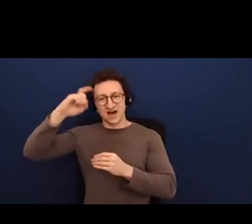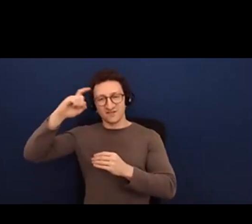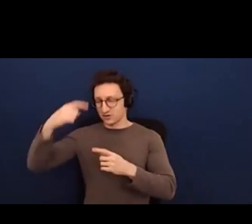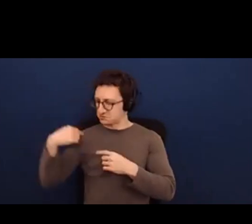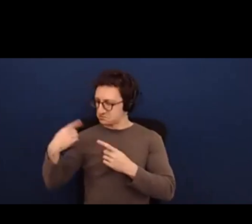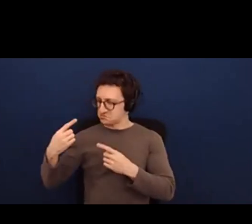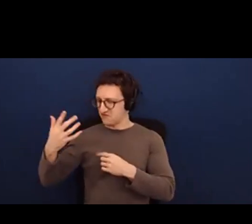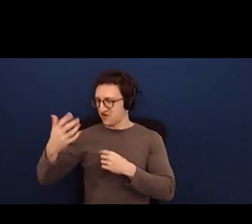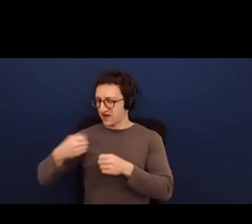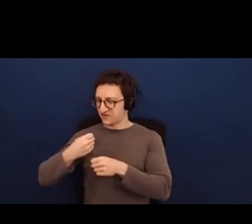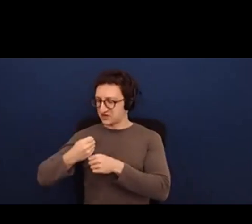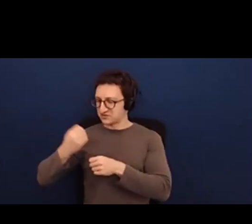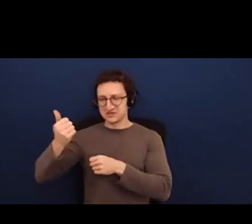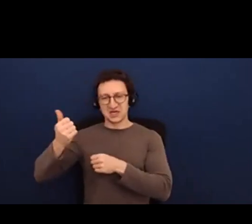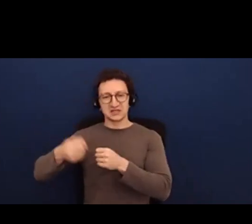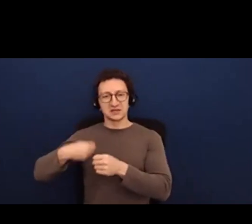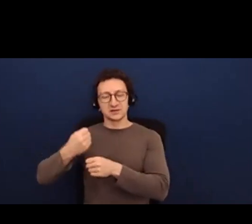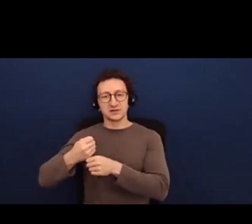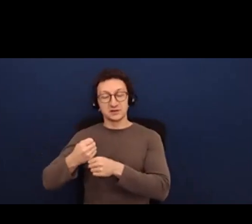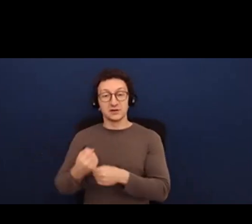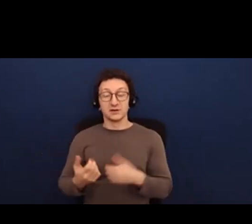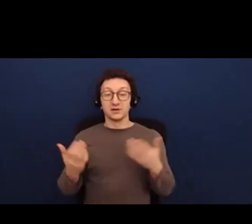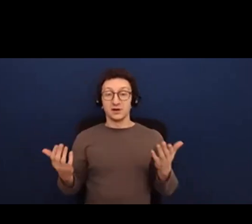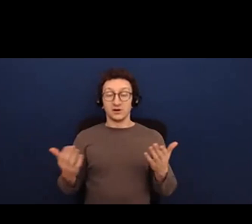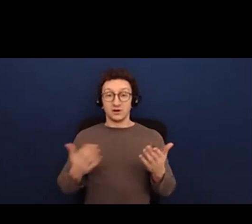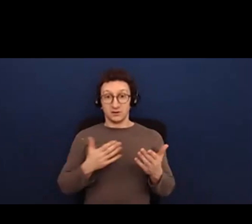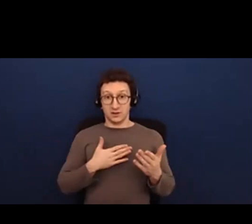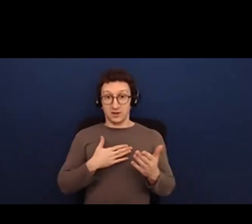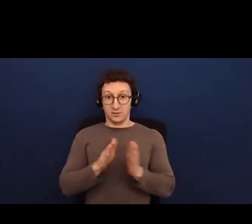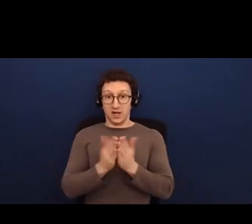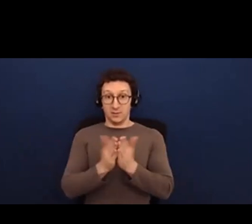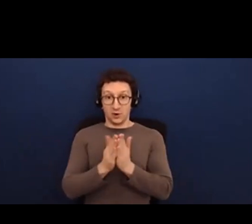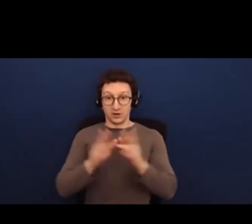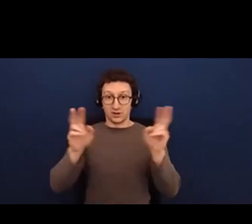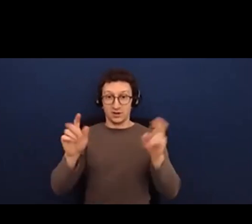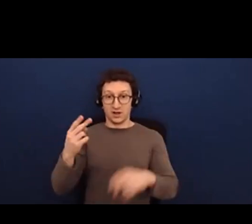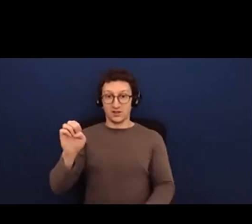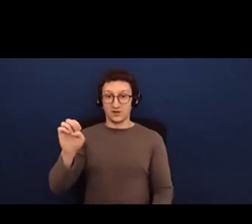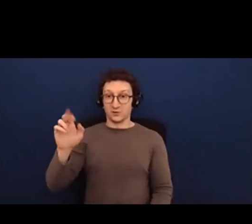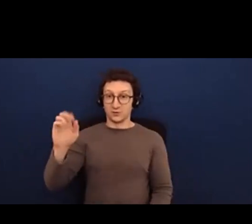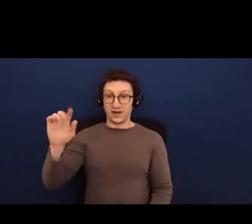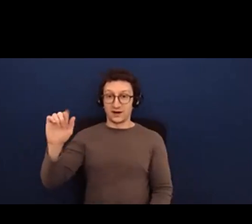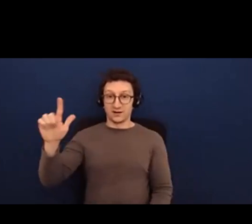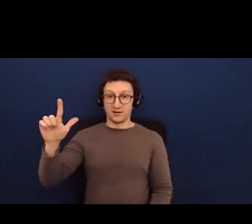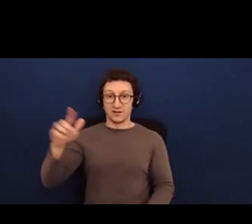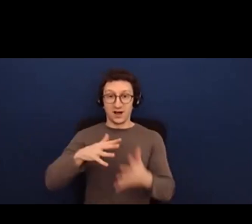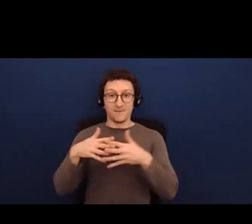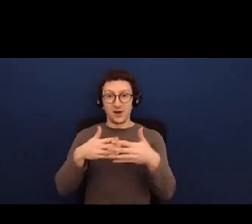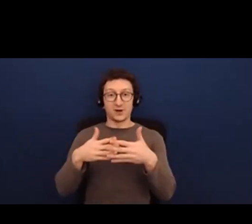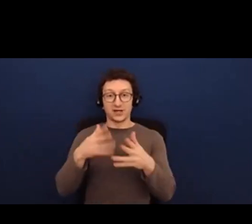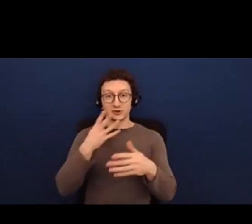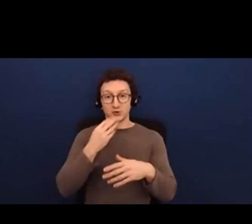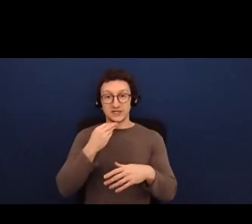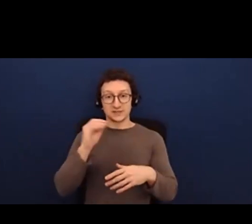five or 10 years, I would say. And so my book, The Radical American Judaism of Mordecai Kaplan, which is published